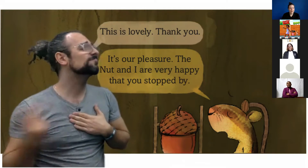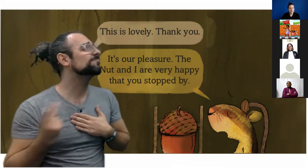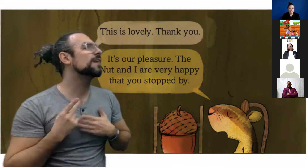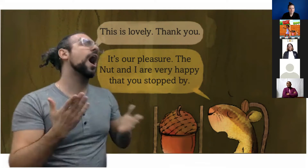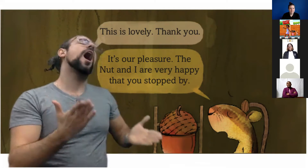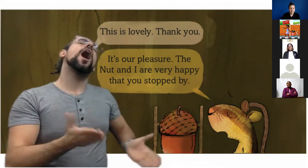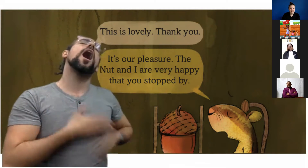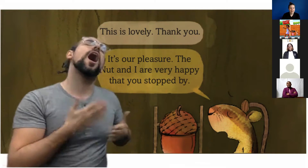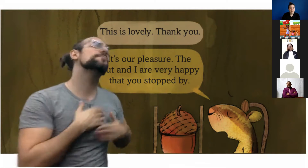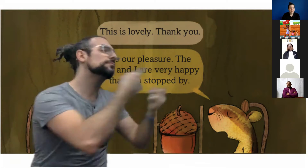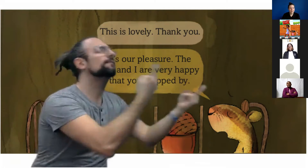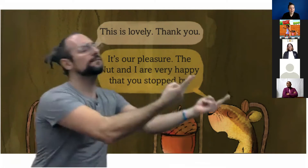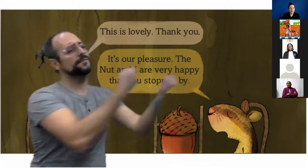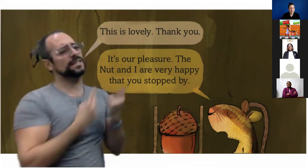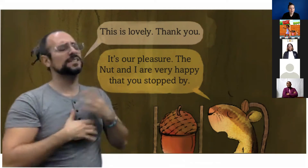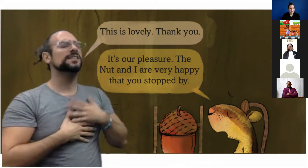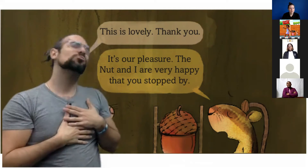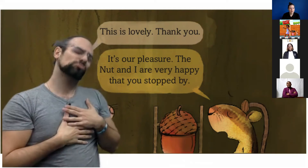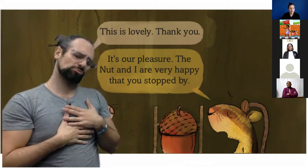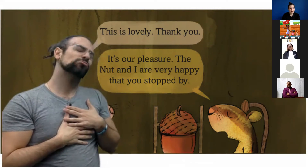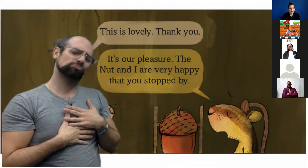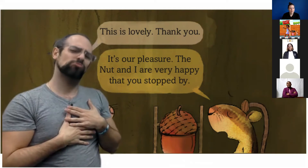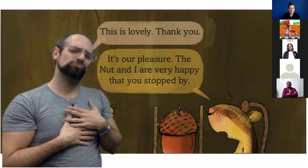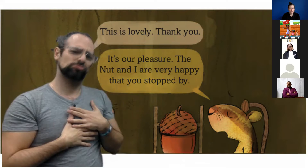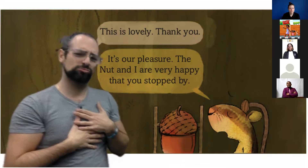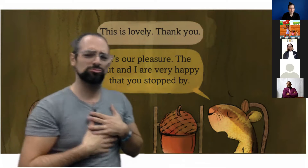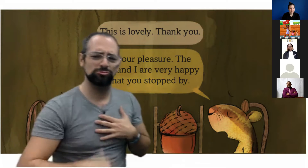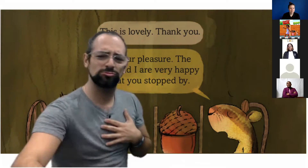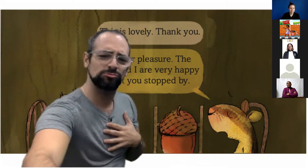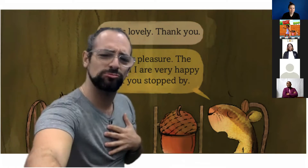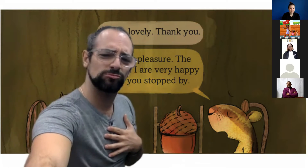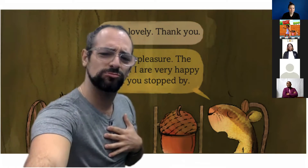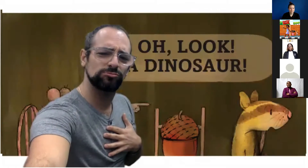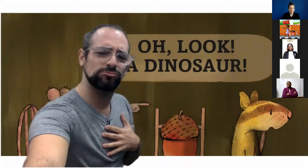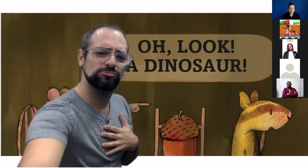The nut and I are very happy you stopped by.